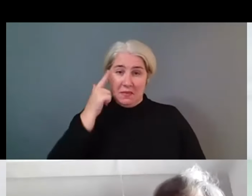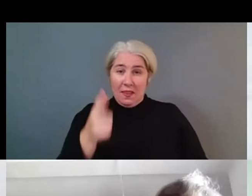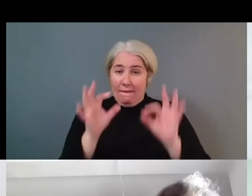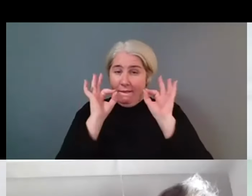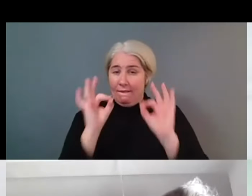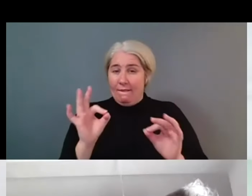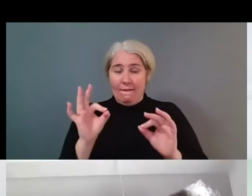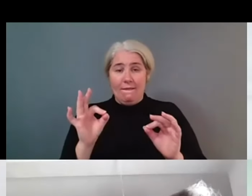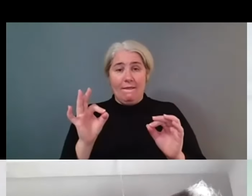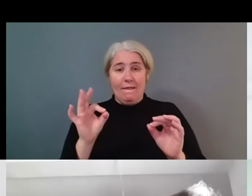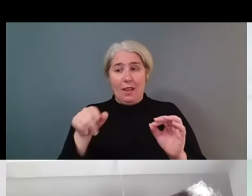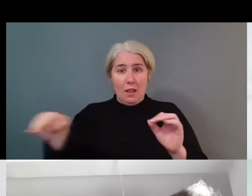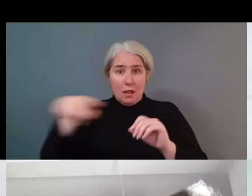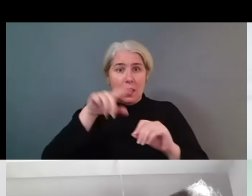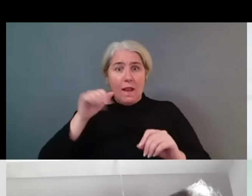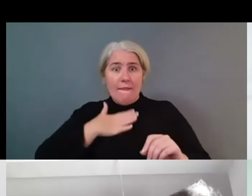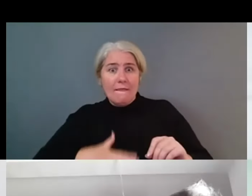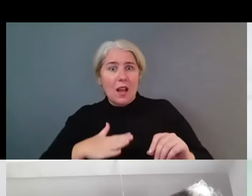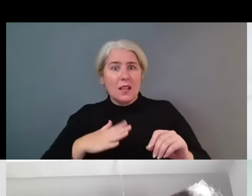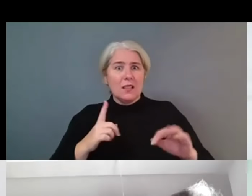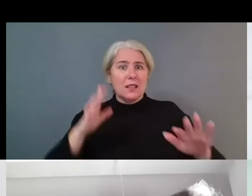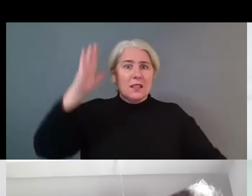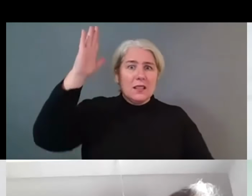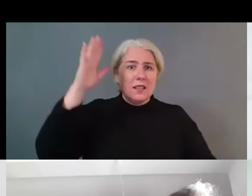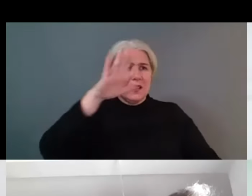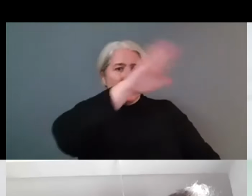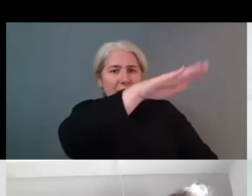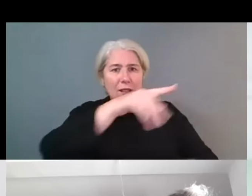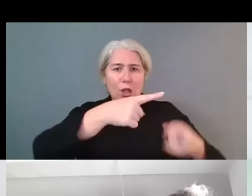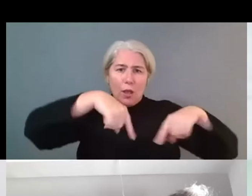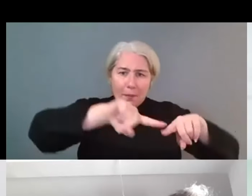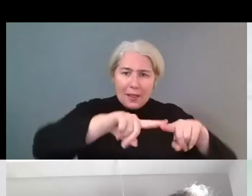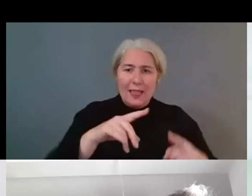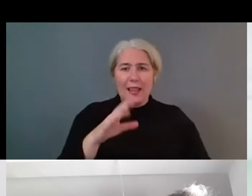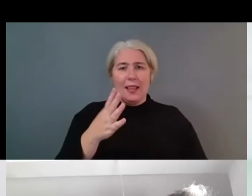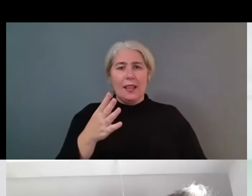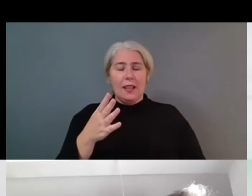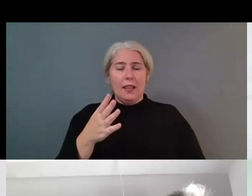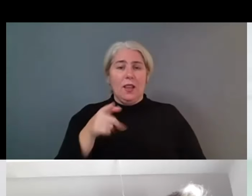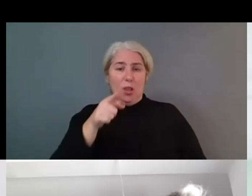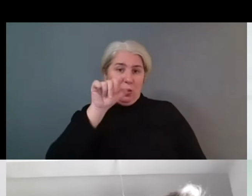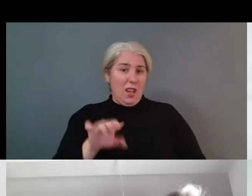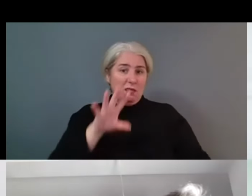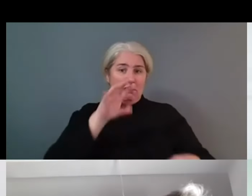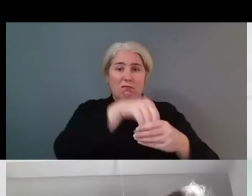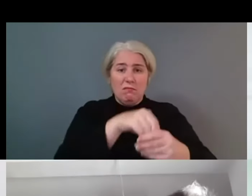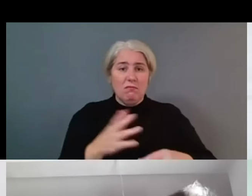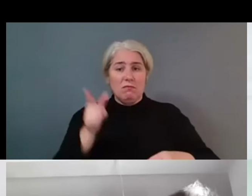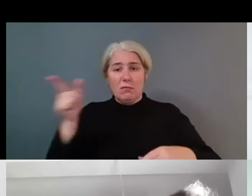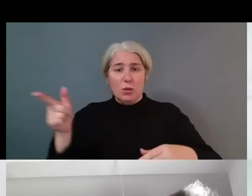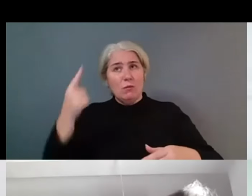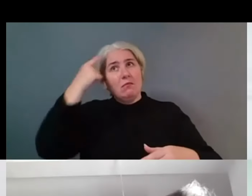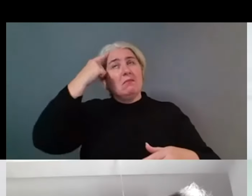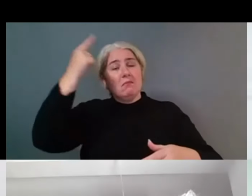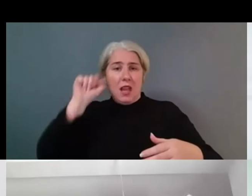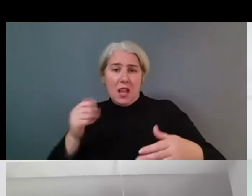with the community, to express your concerns, to express if you have your recommendations on